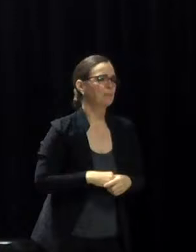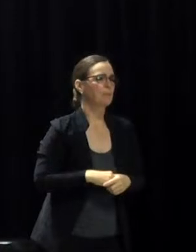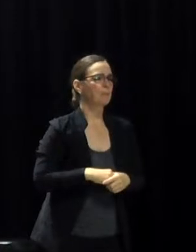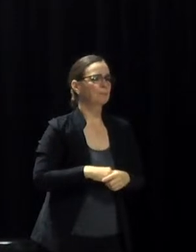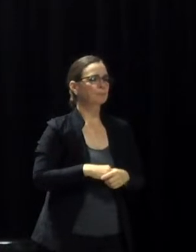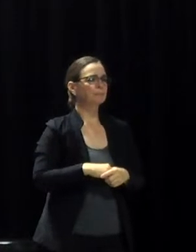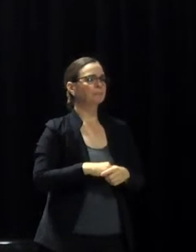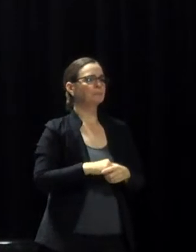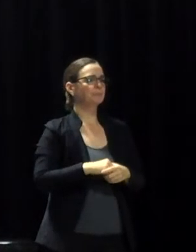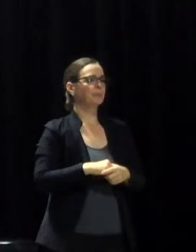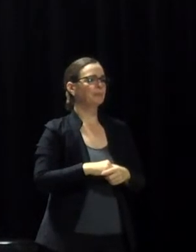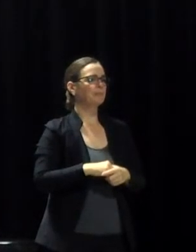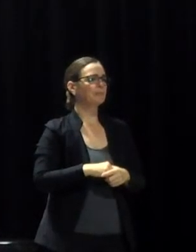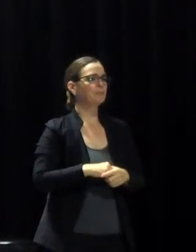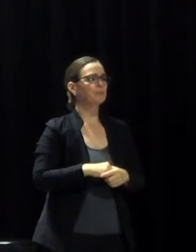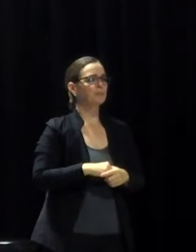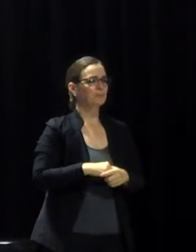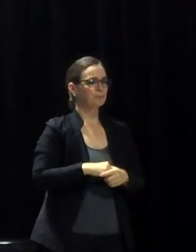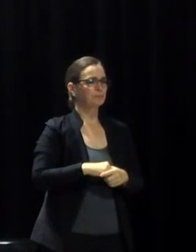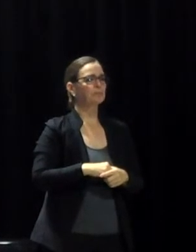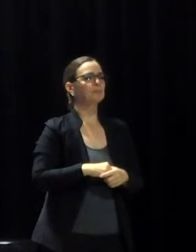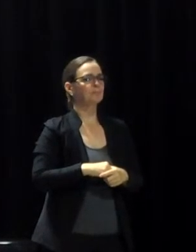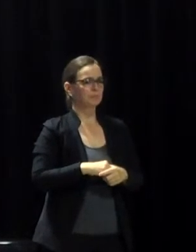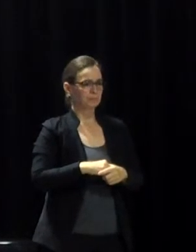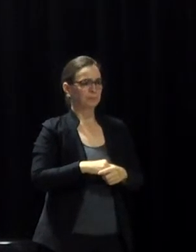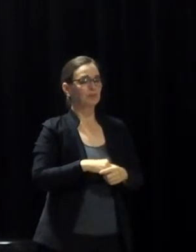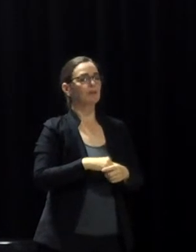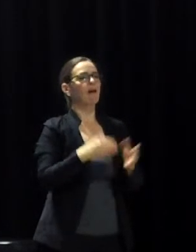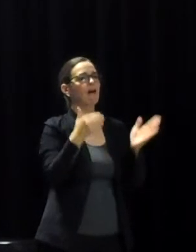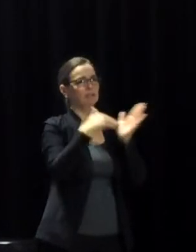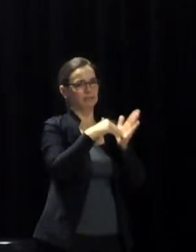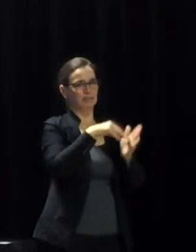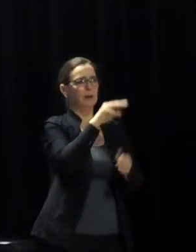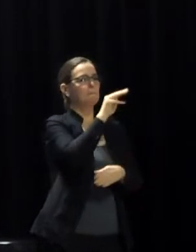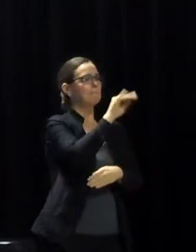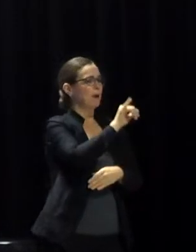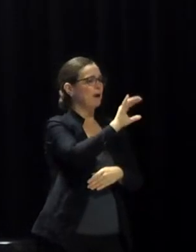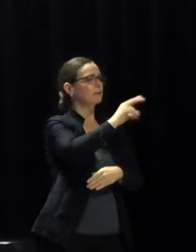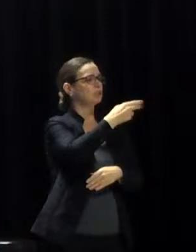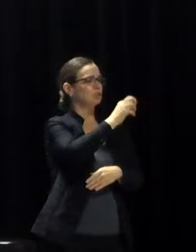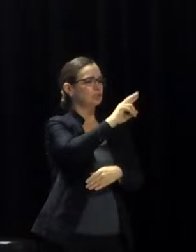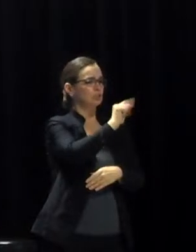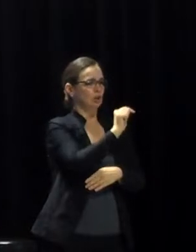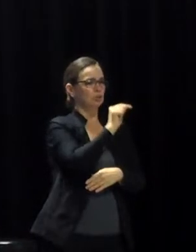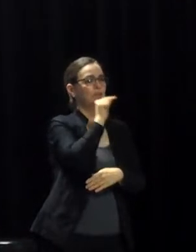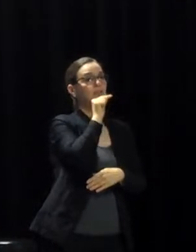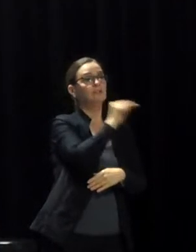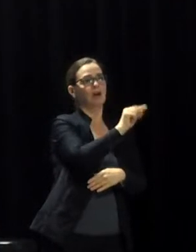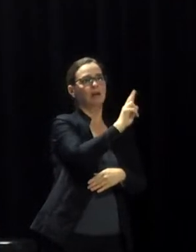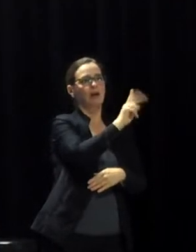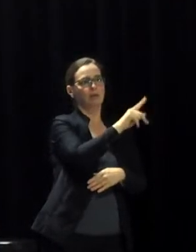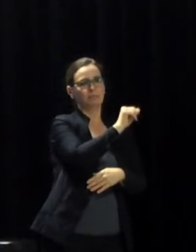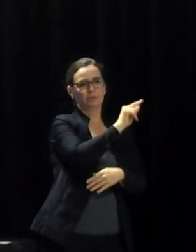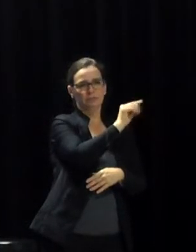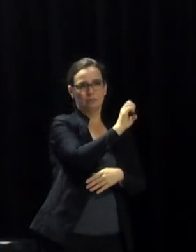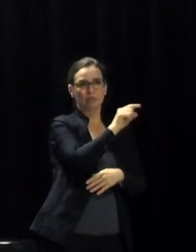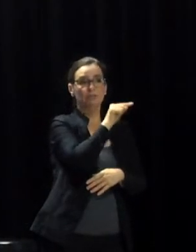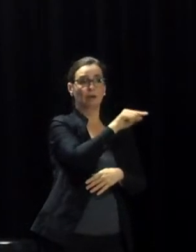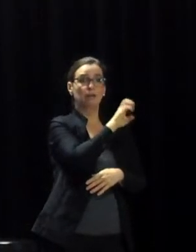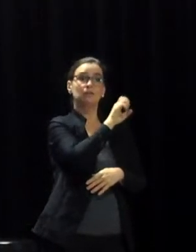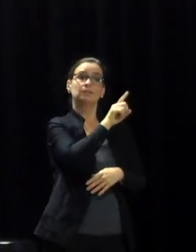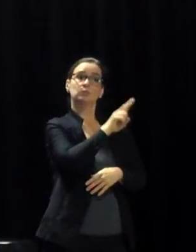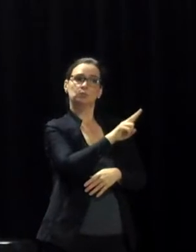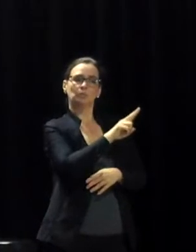mychart.upstate.edu, and then you can go right on. I have a MyChart account. You can go right on and schedule a test. very easy. But because